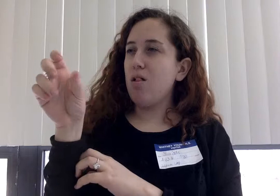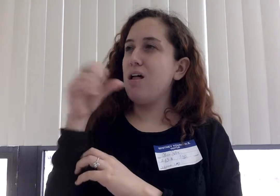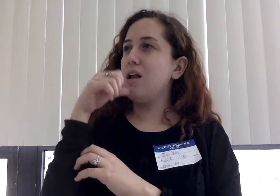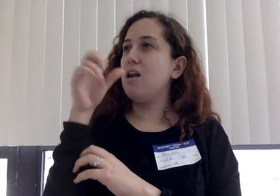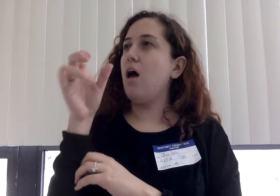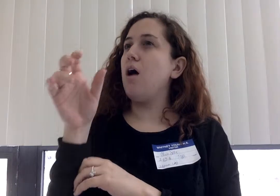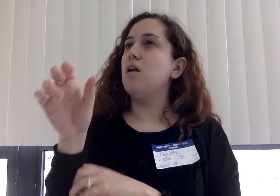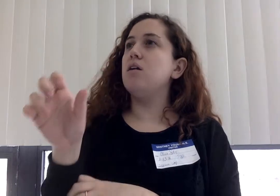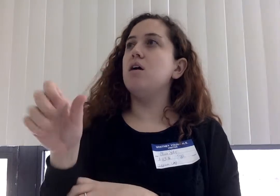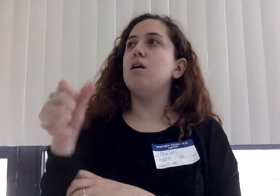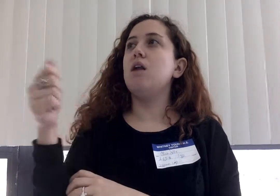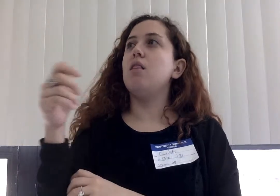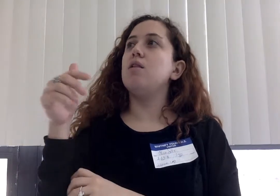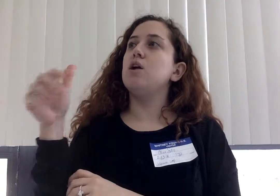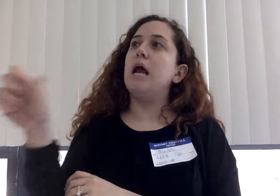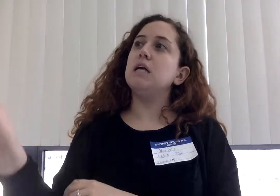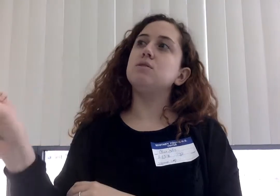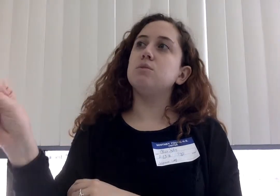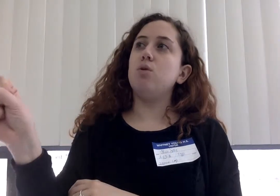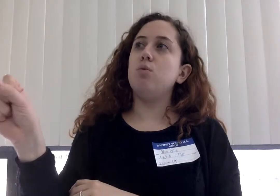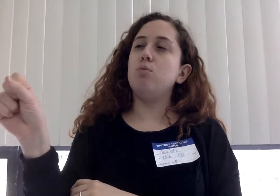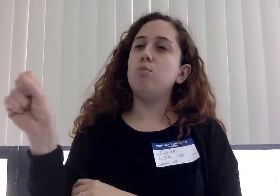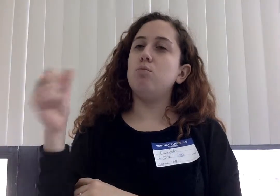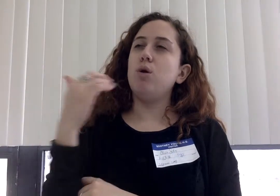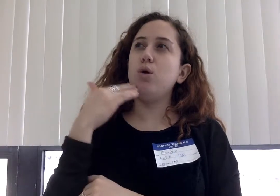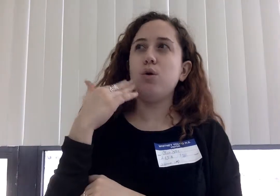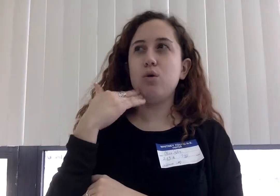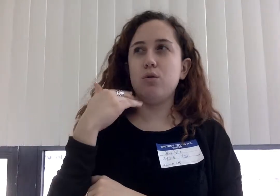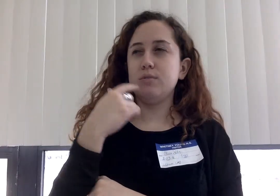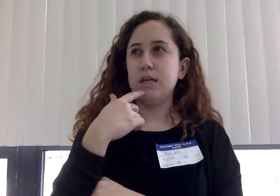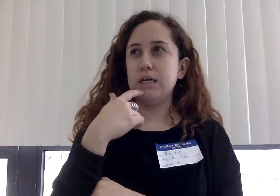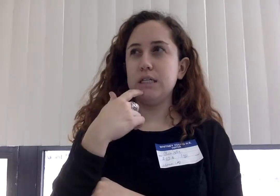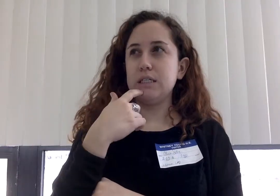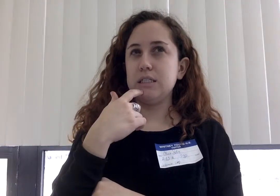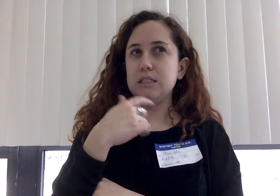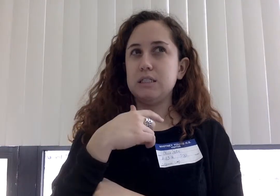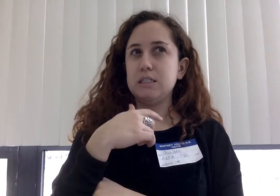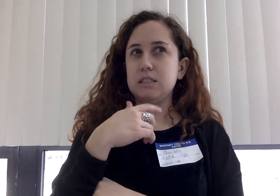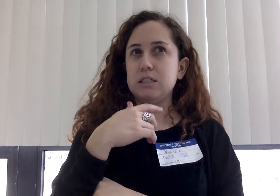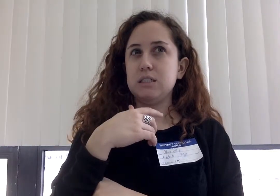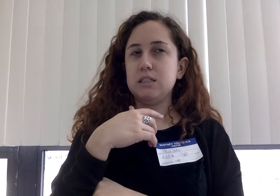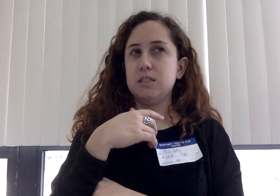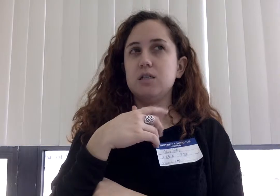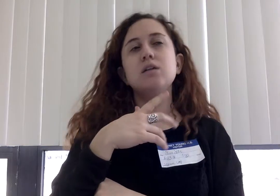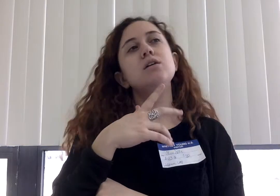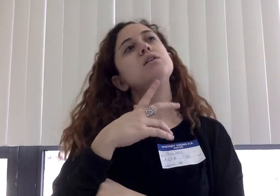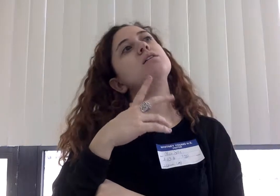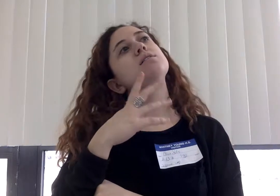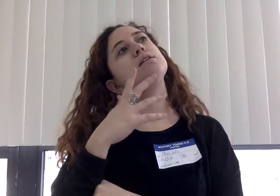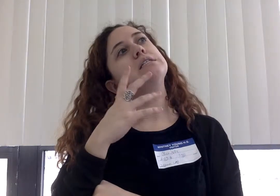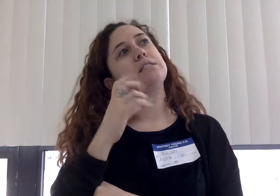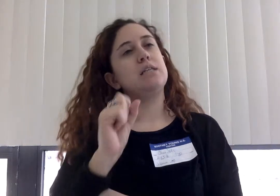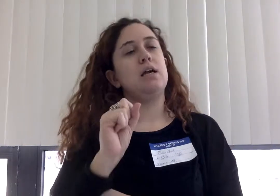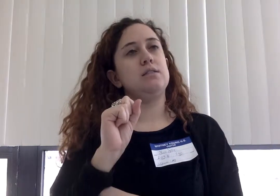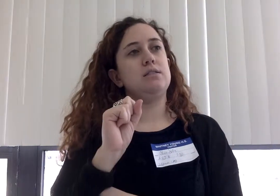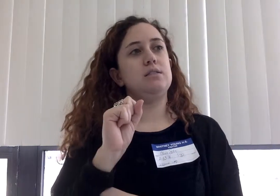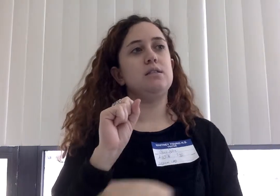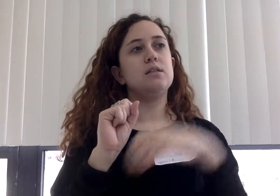another avenue? You know what I mean? Mm-hmm. Is there any?